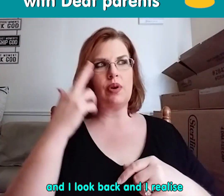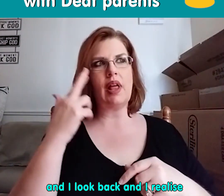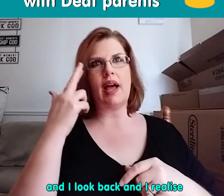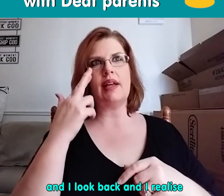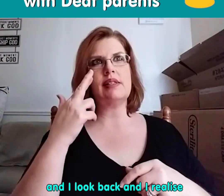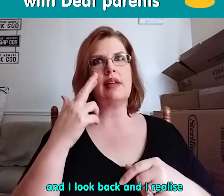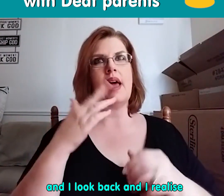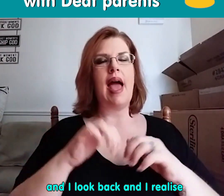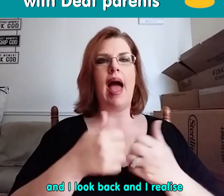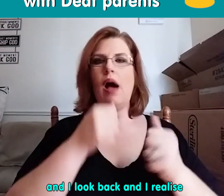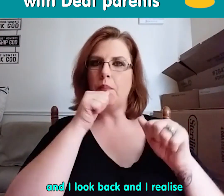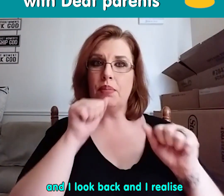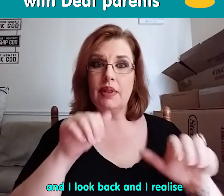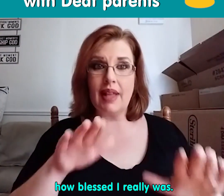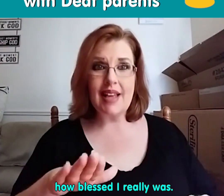Fast forward, Mom moves back.